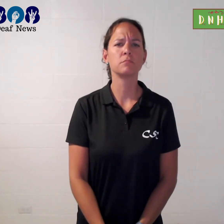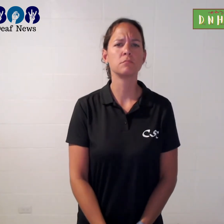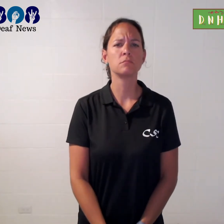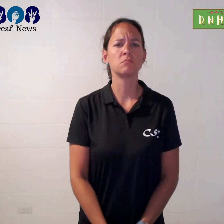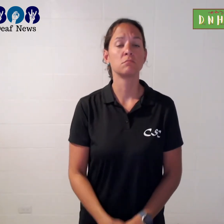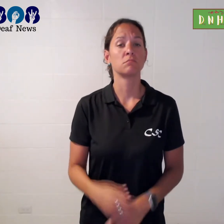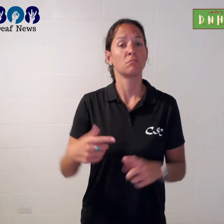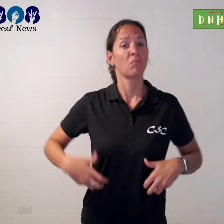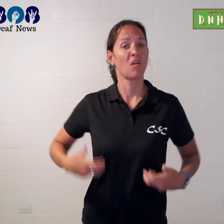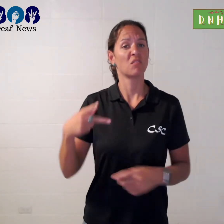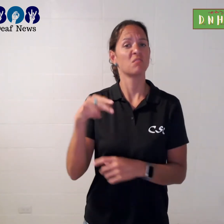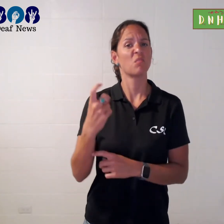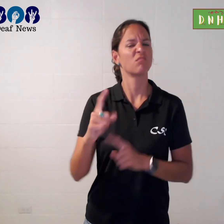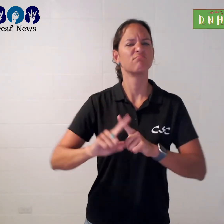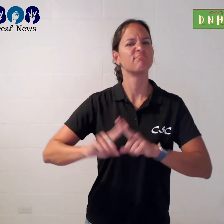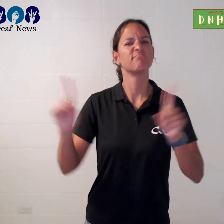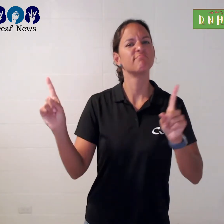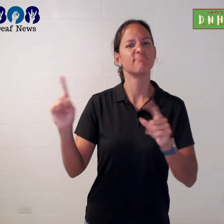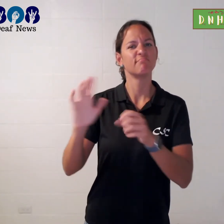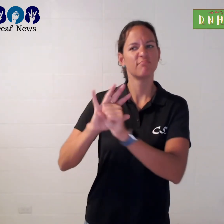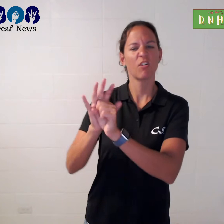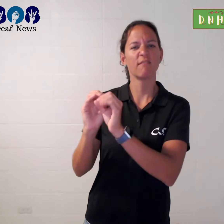how is monkeypox transmitted?